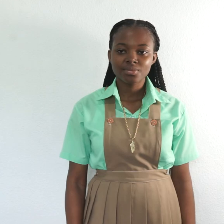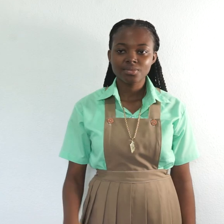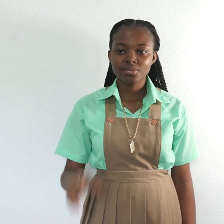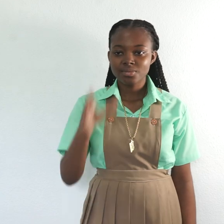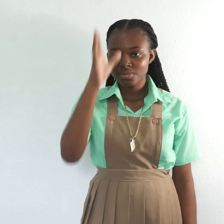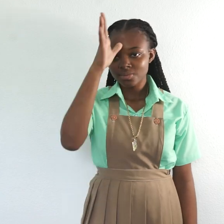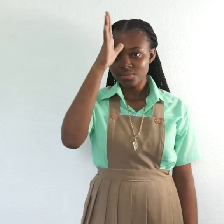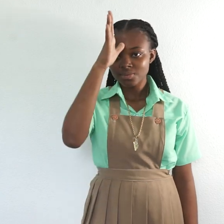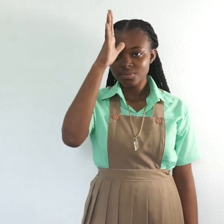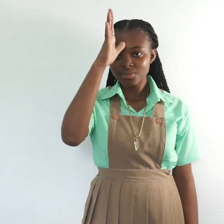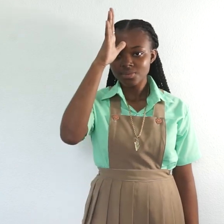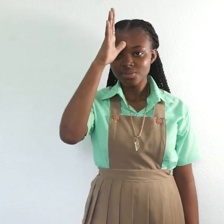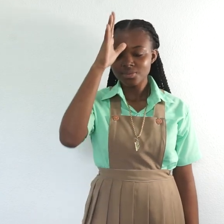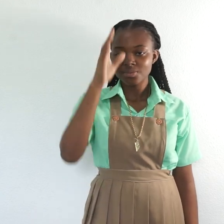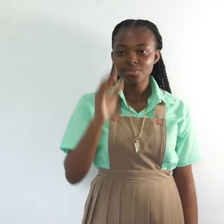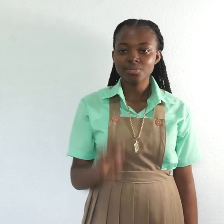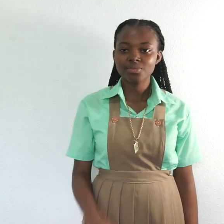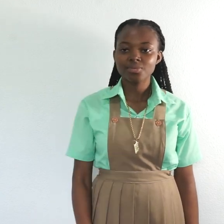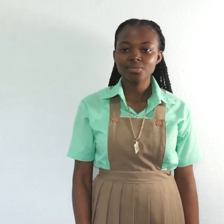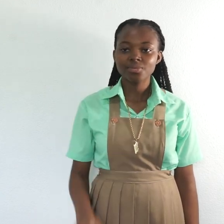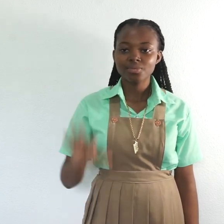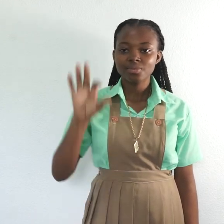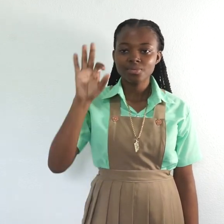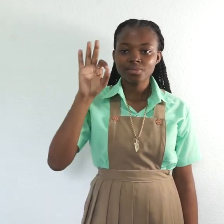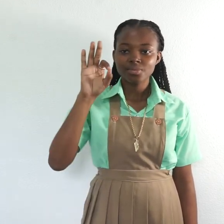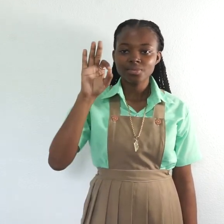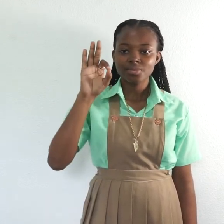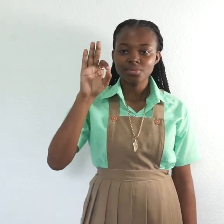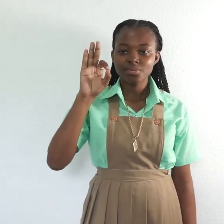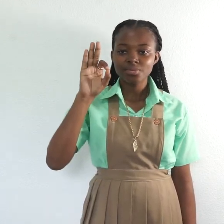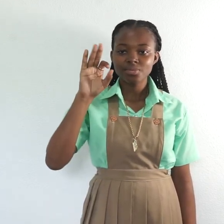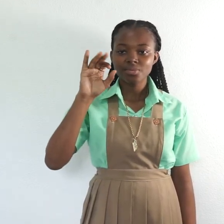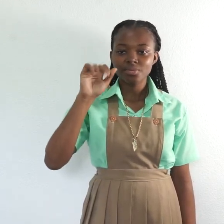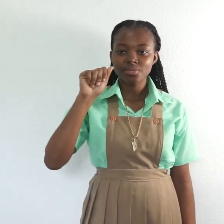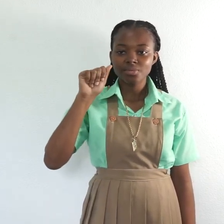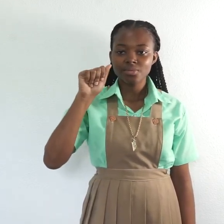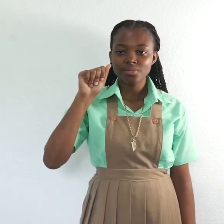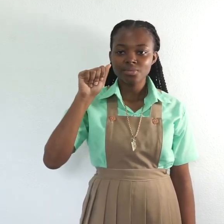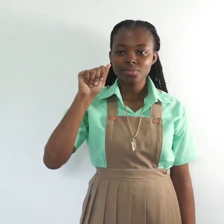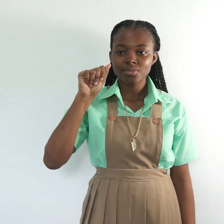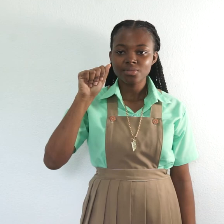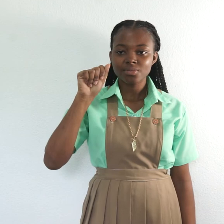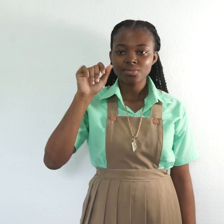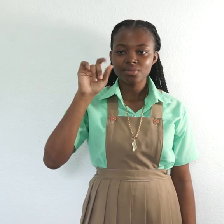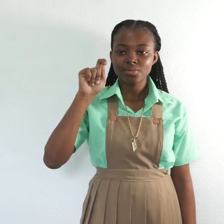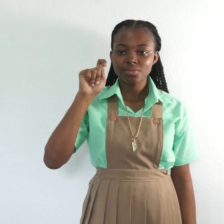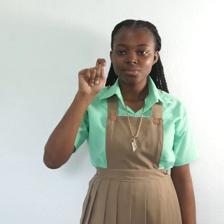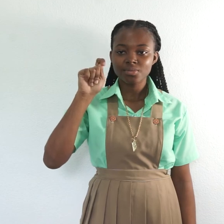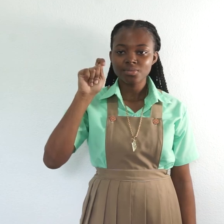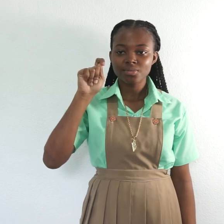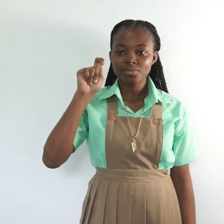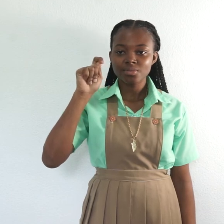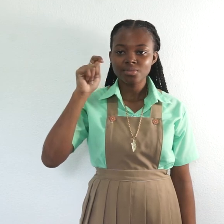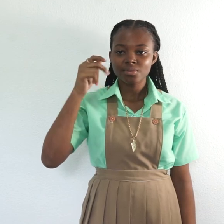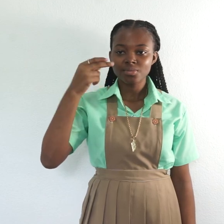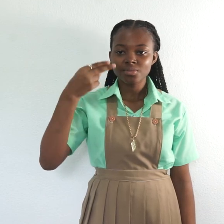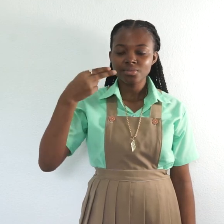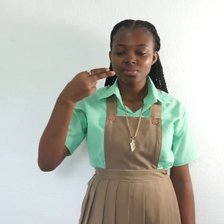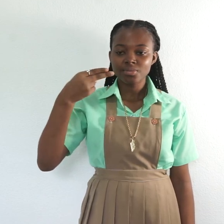Feather F F A I T T H